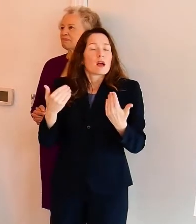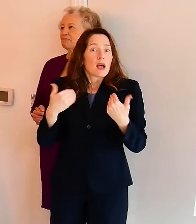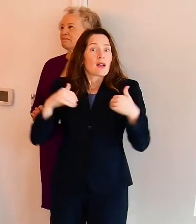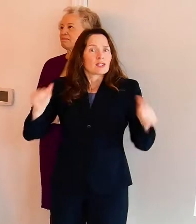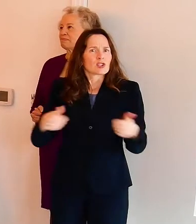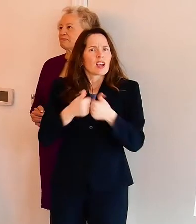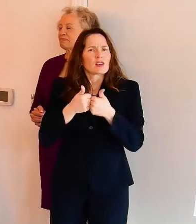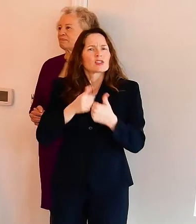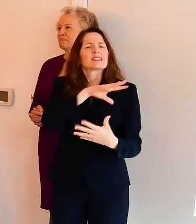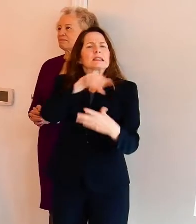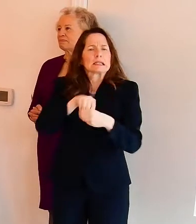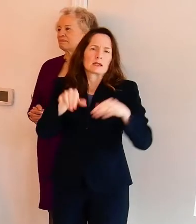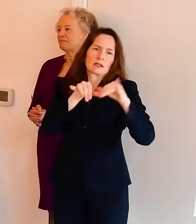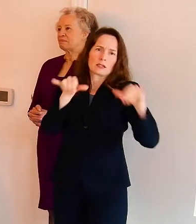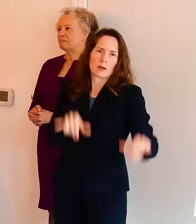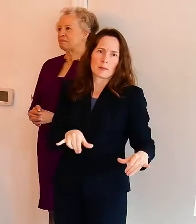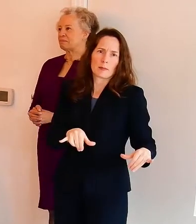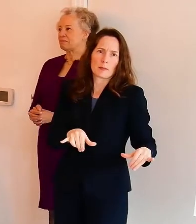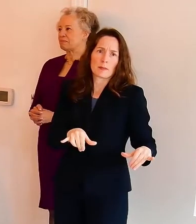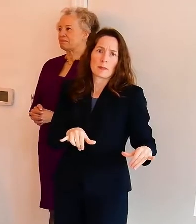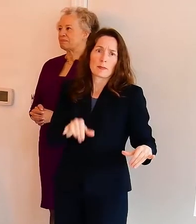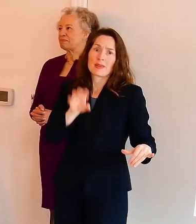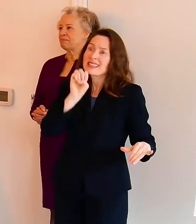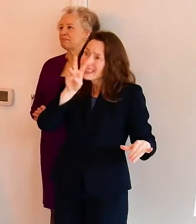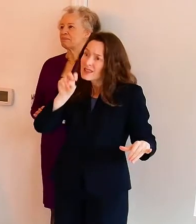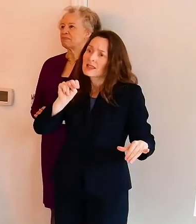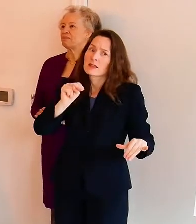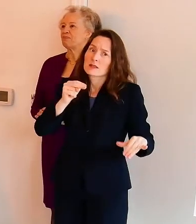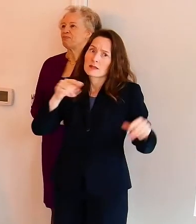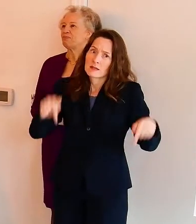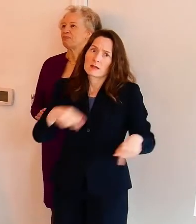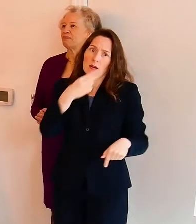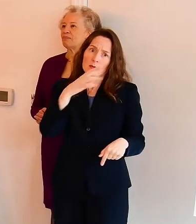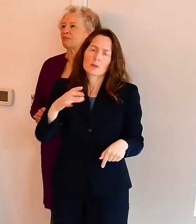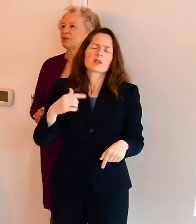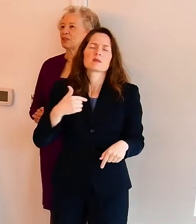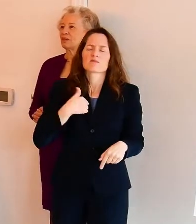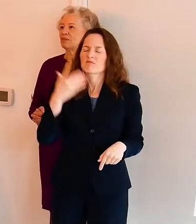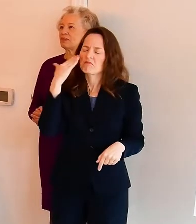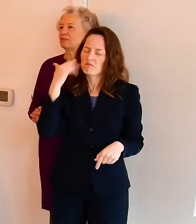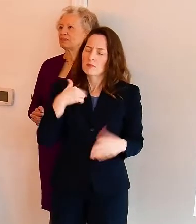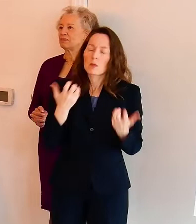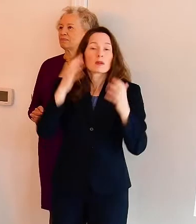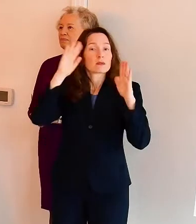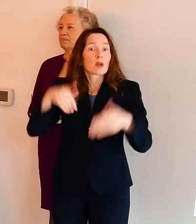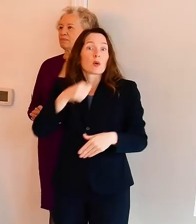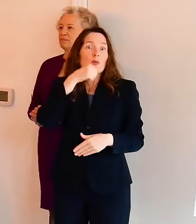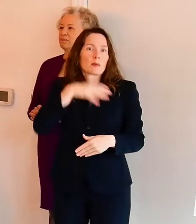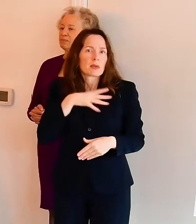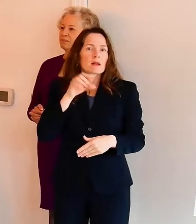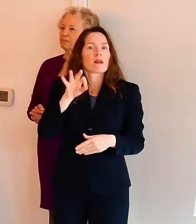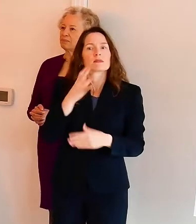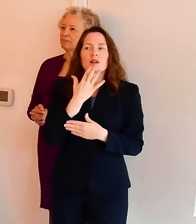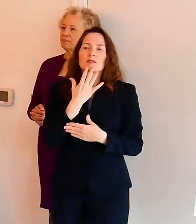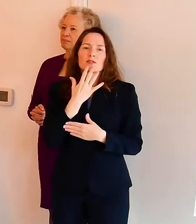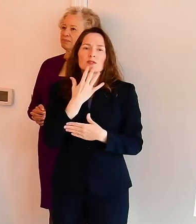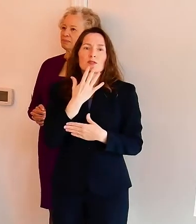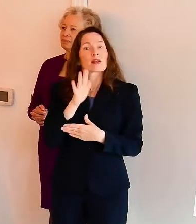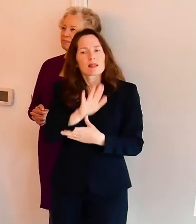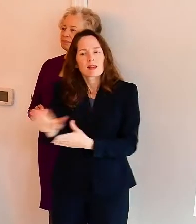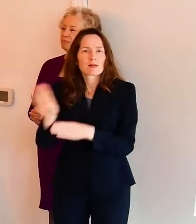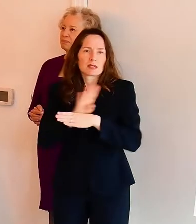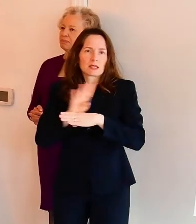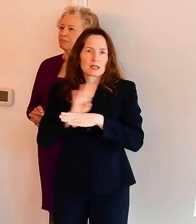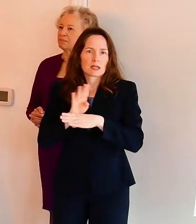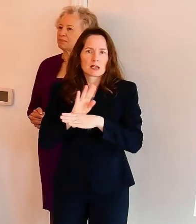community, even in Howard County. And I knew that I wanted to focus on women of color, their businesses, and have us come together so that we could